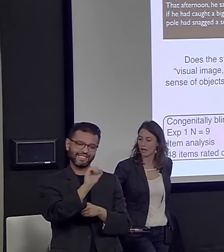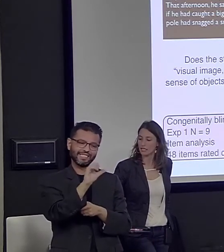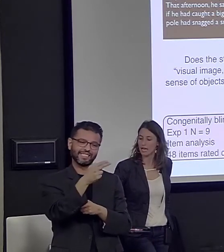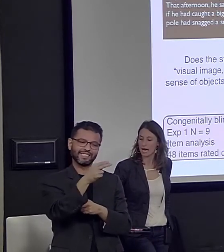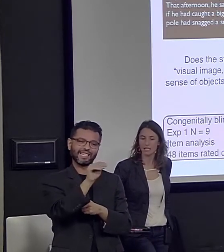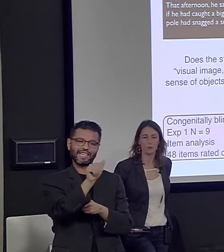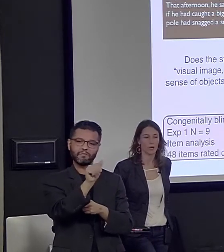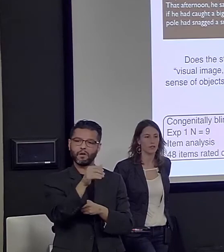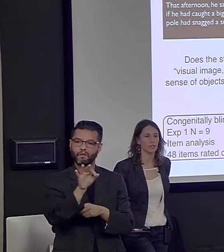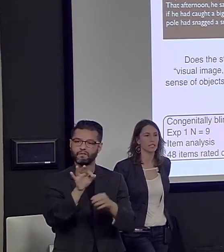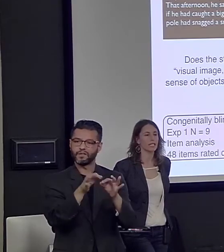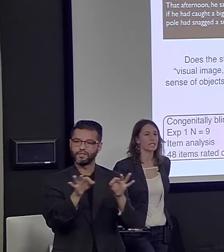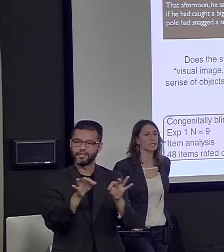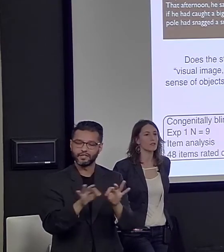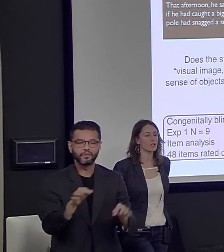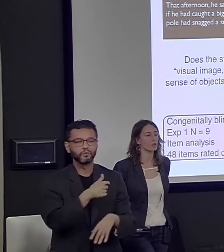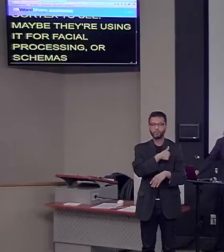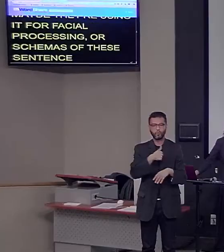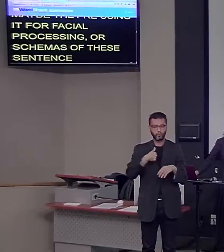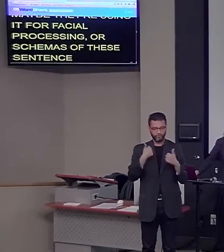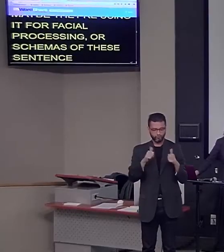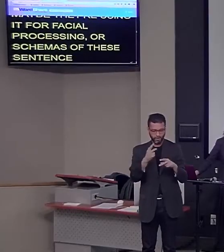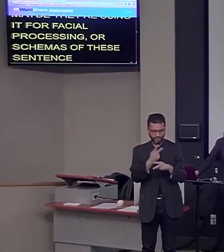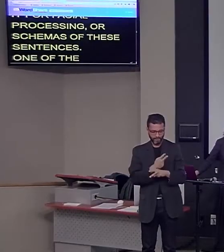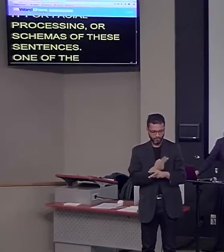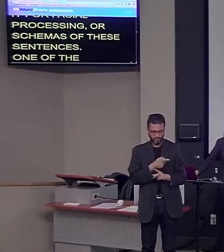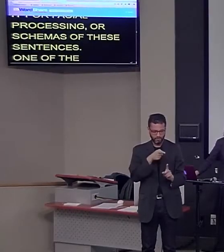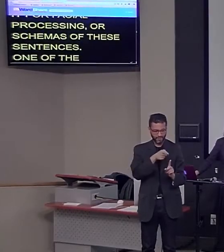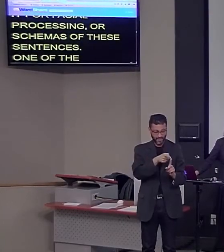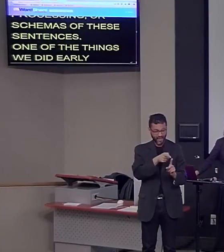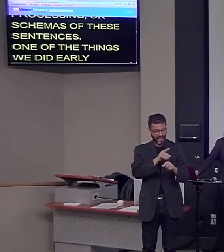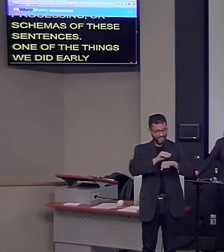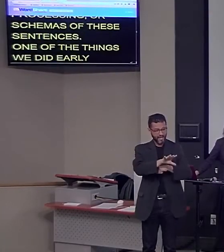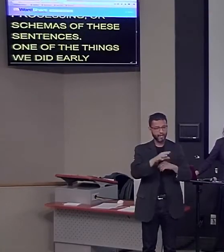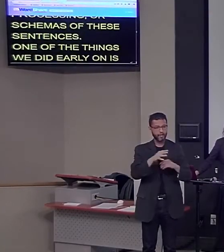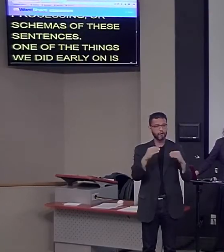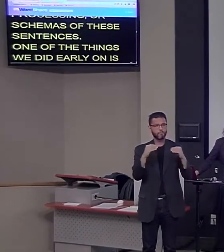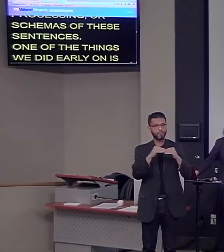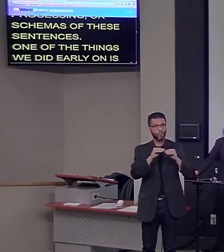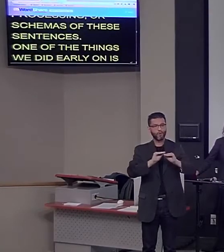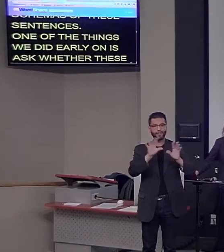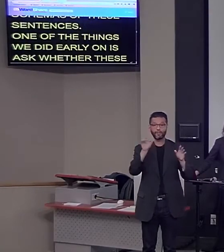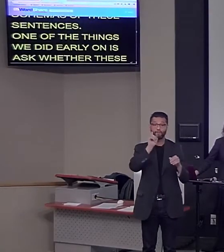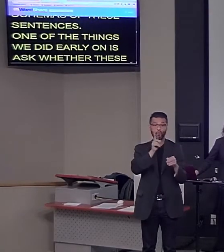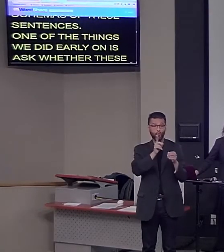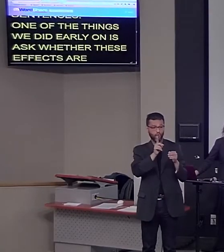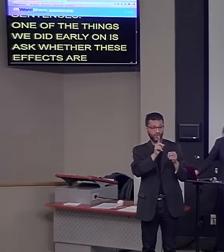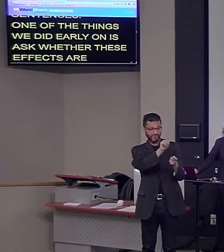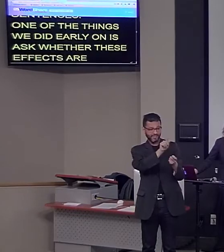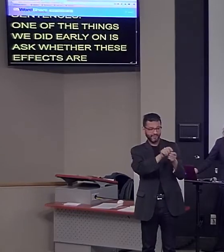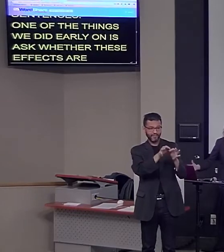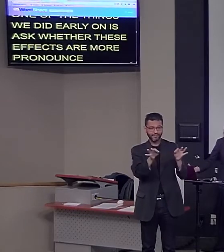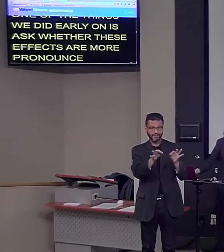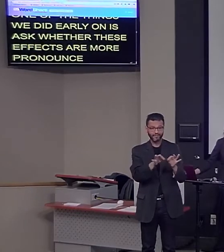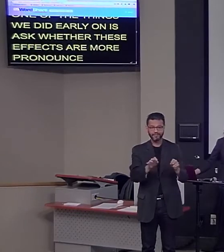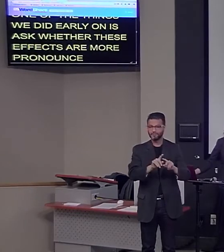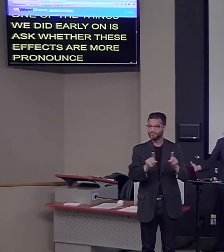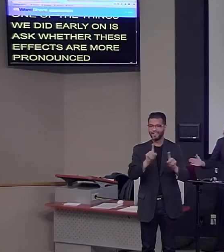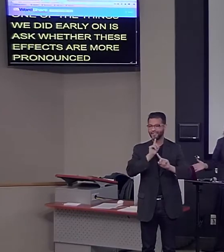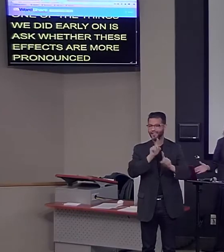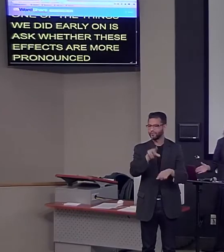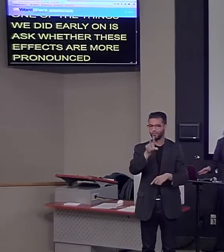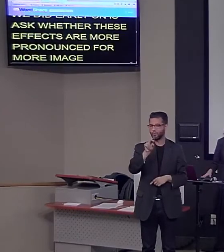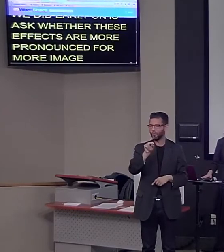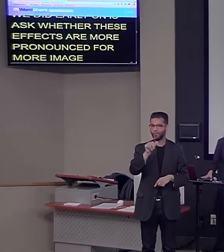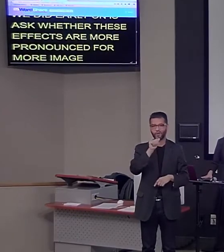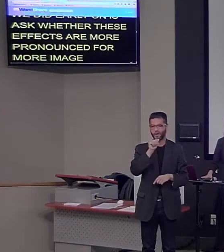early on is ask whether these effects are more pronounced for more imageable sentences. And the answer is that that's not the case. So it's